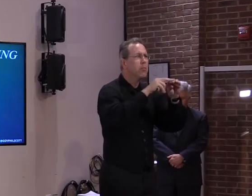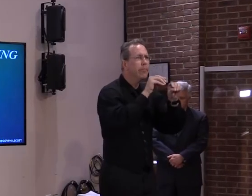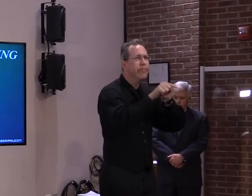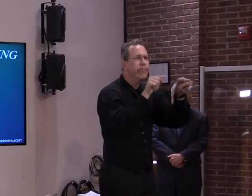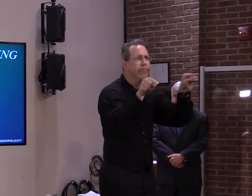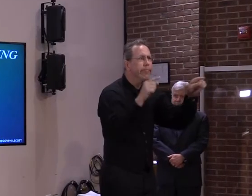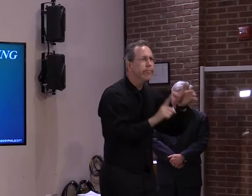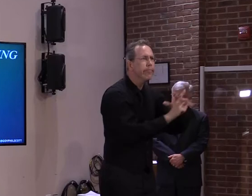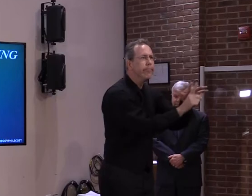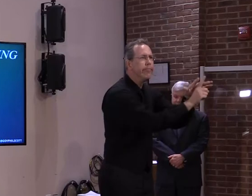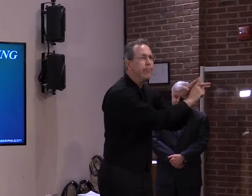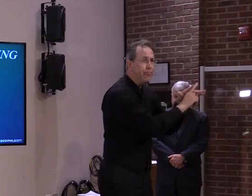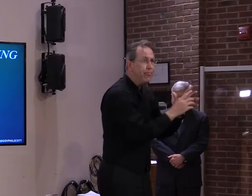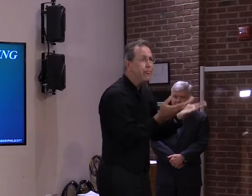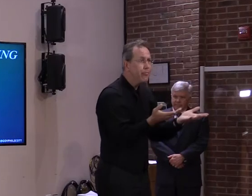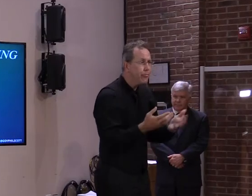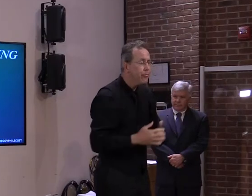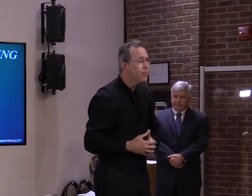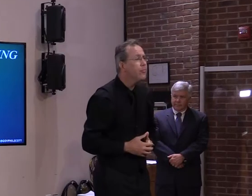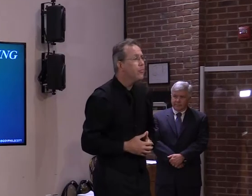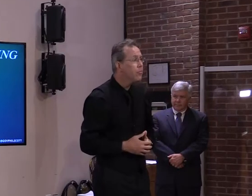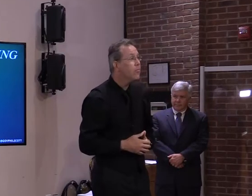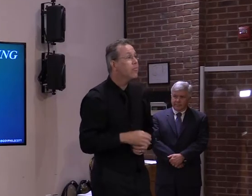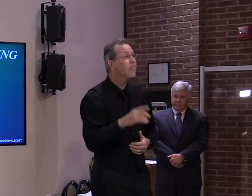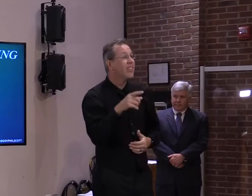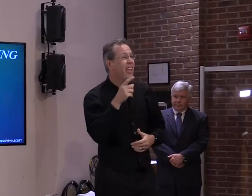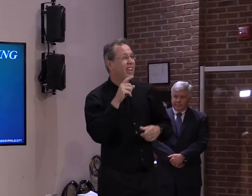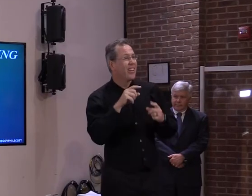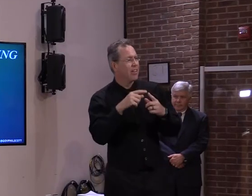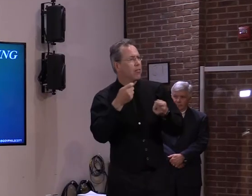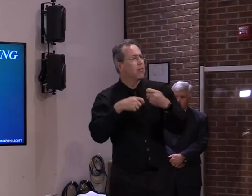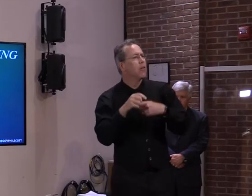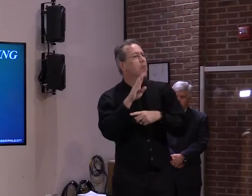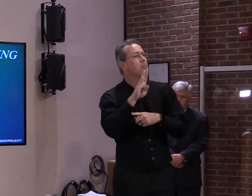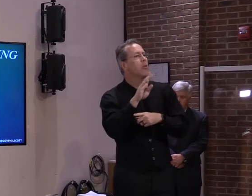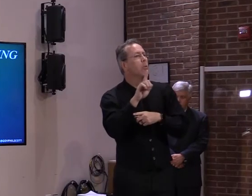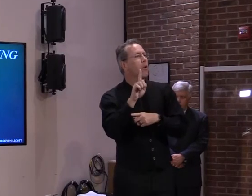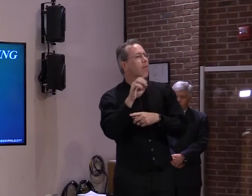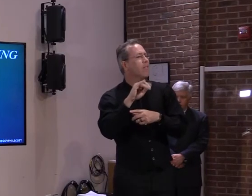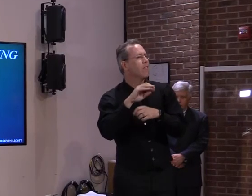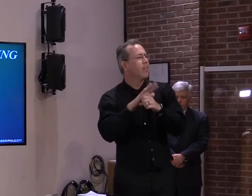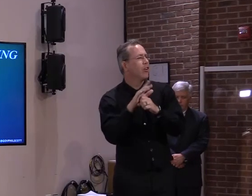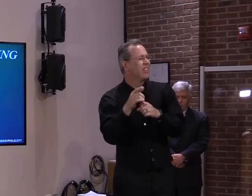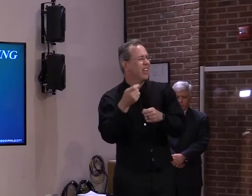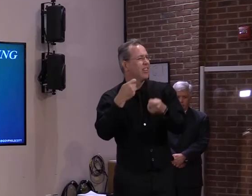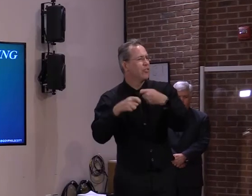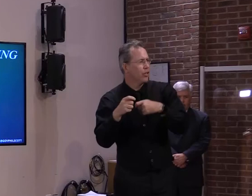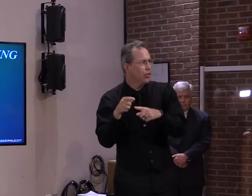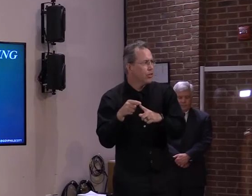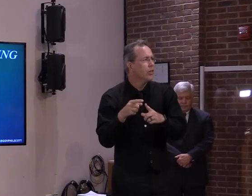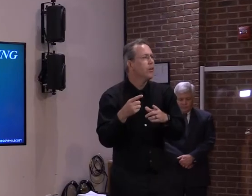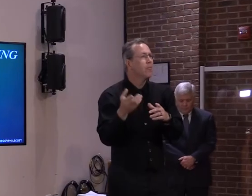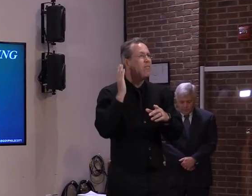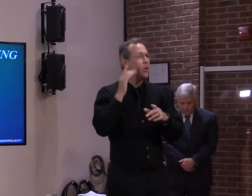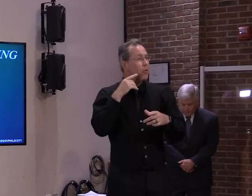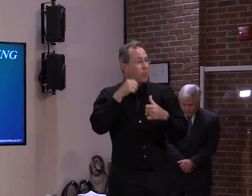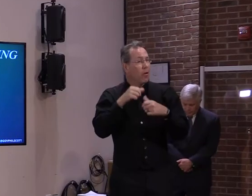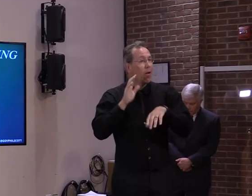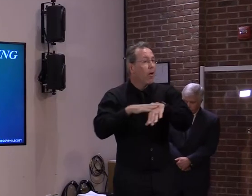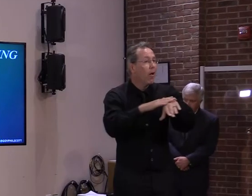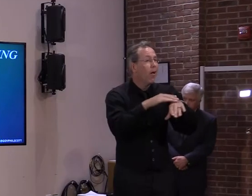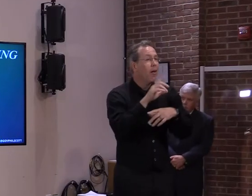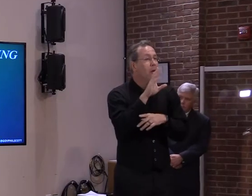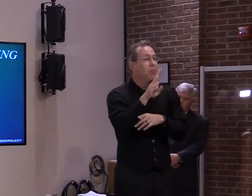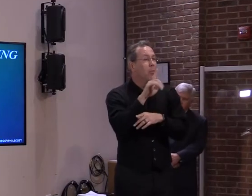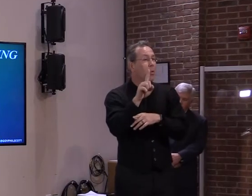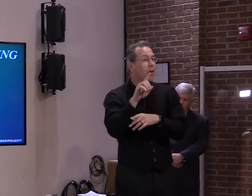the one it's replacing, the B.1.1.7, was already much more transmissible than what was previous. So